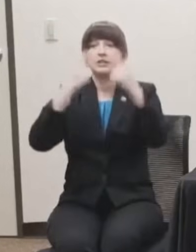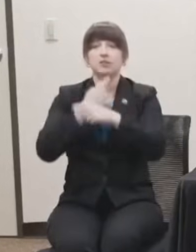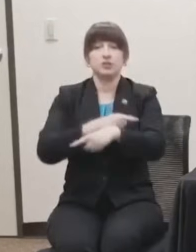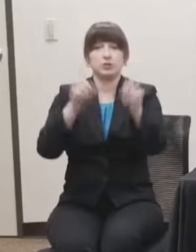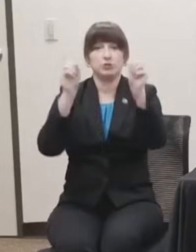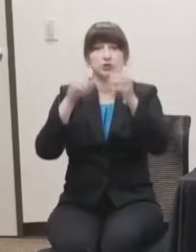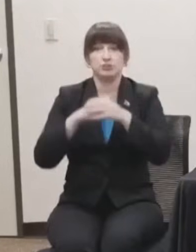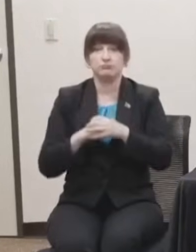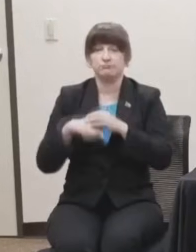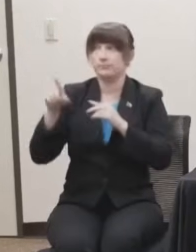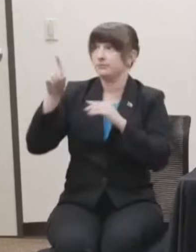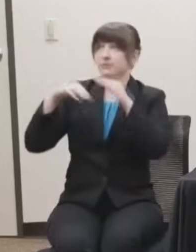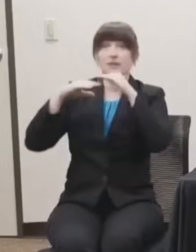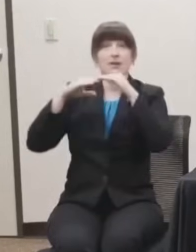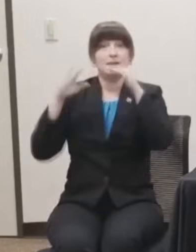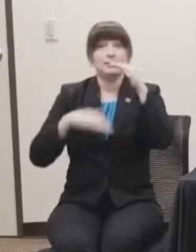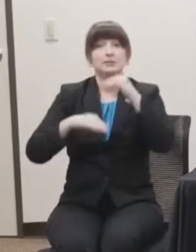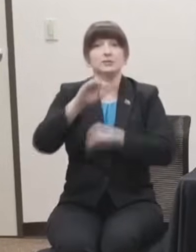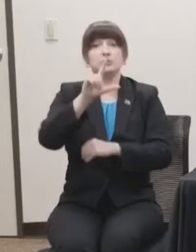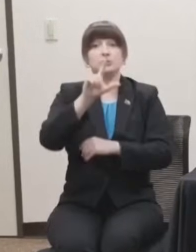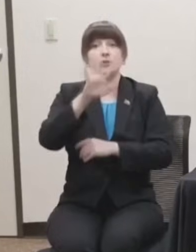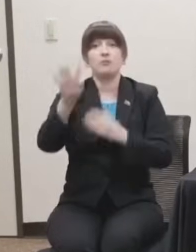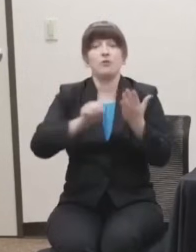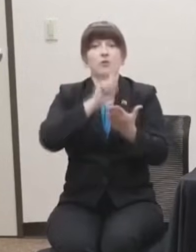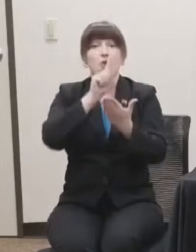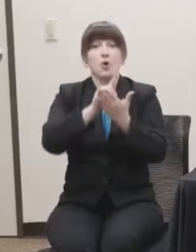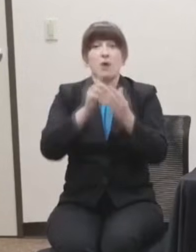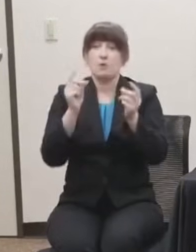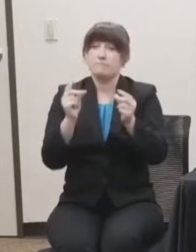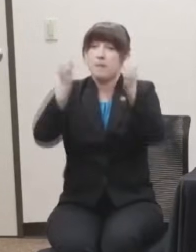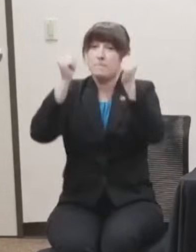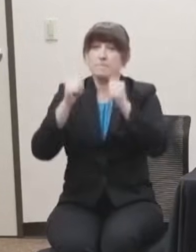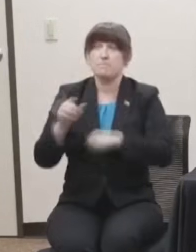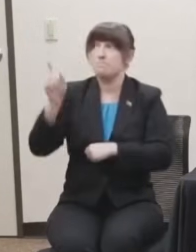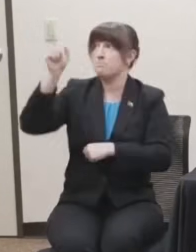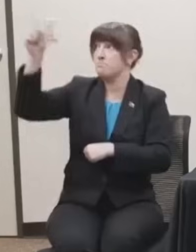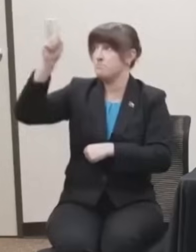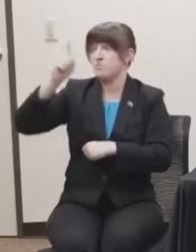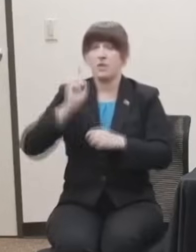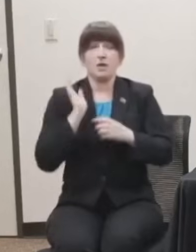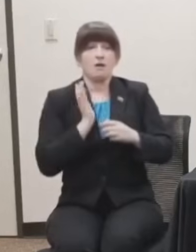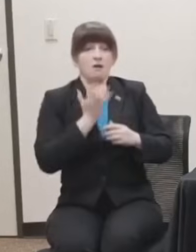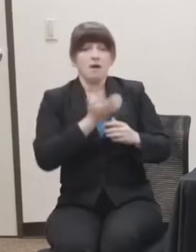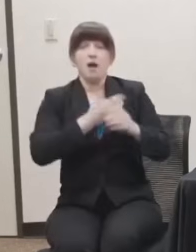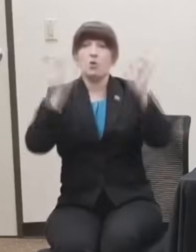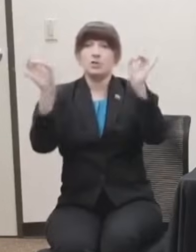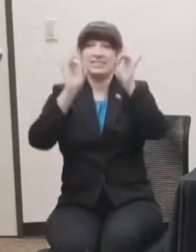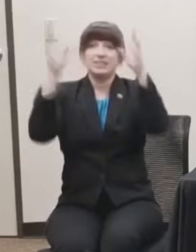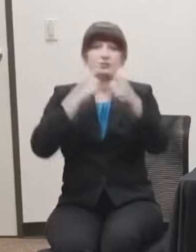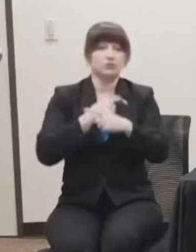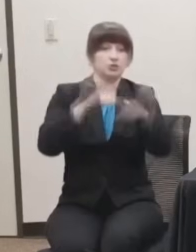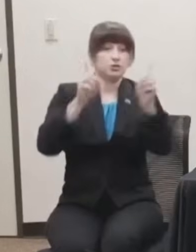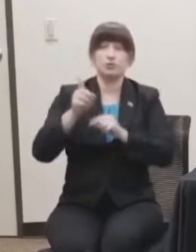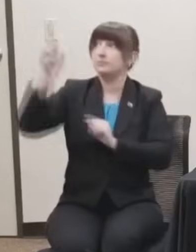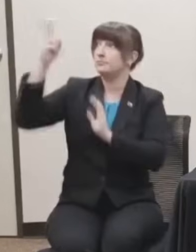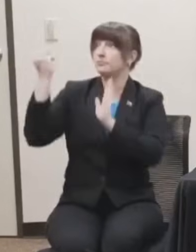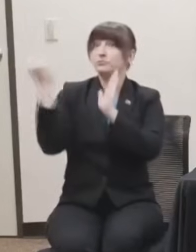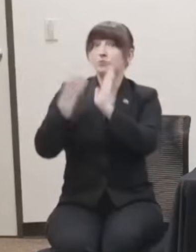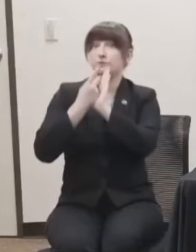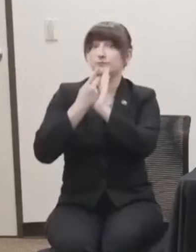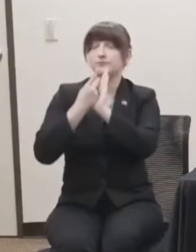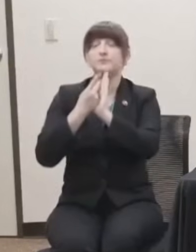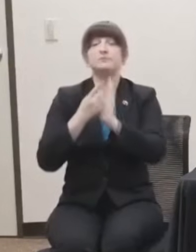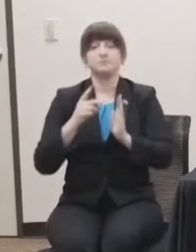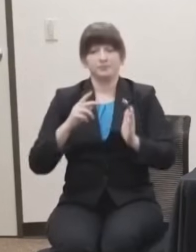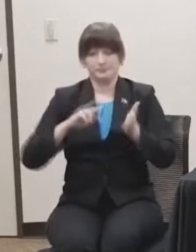hours that major disaster declaration was approved, ensuring that state and local governments are going to have